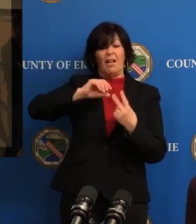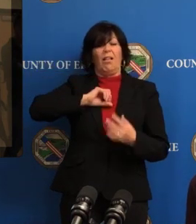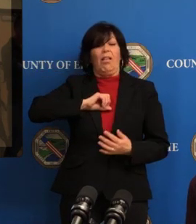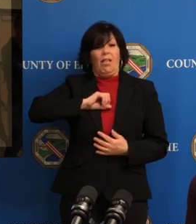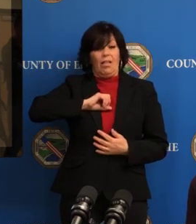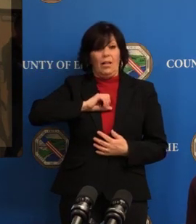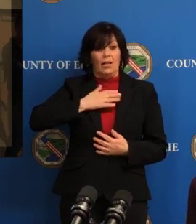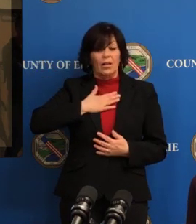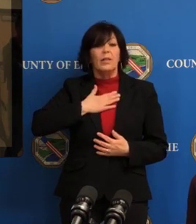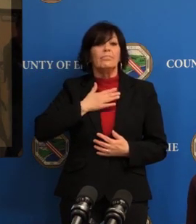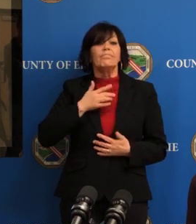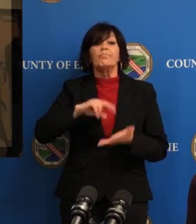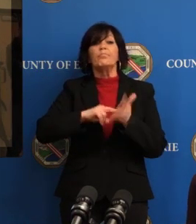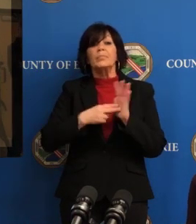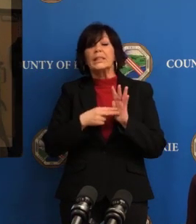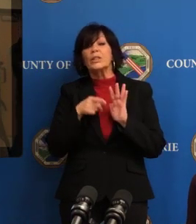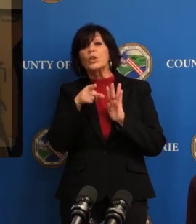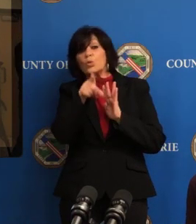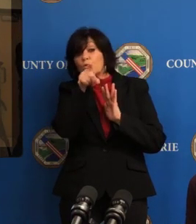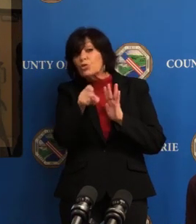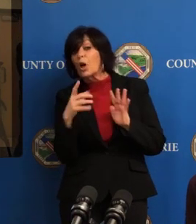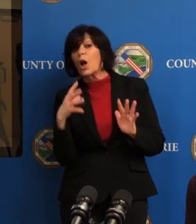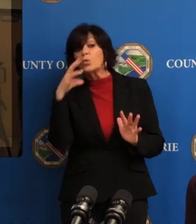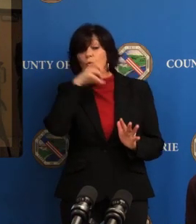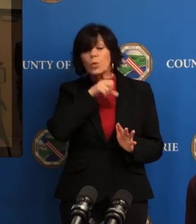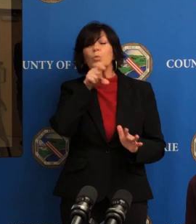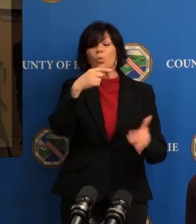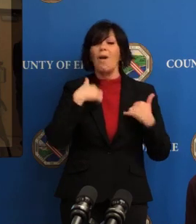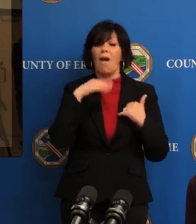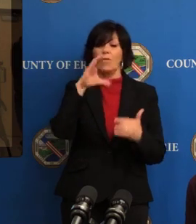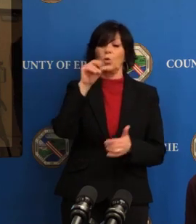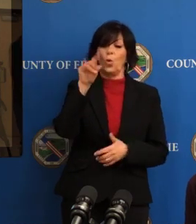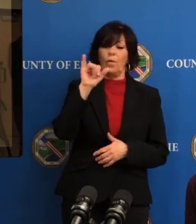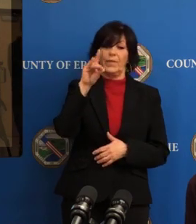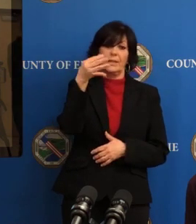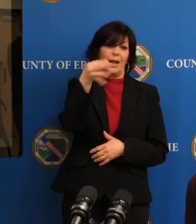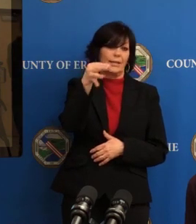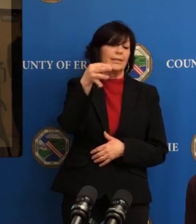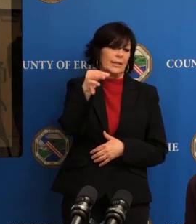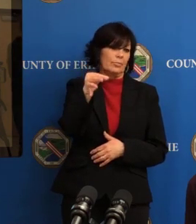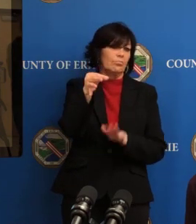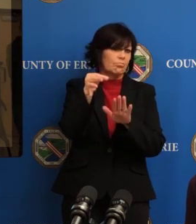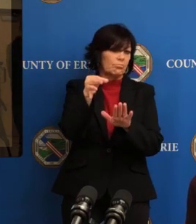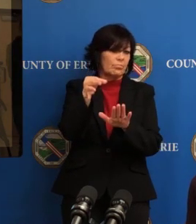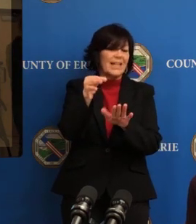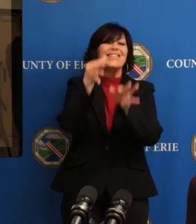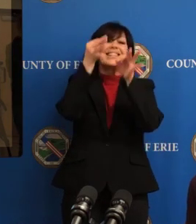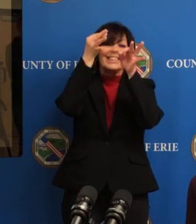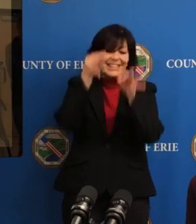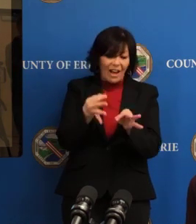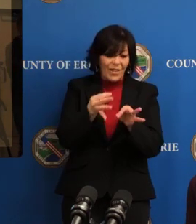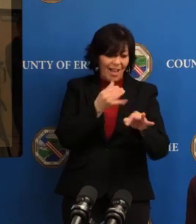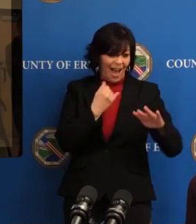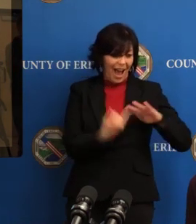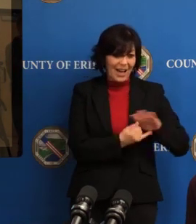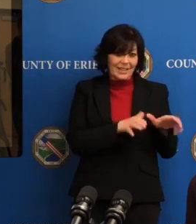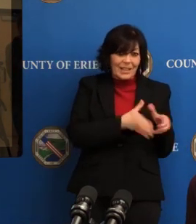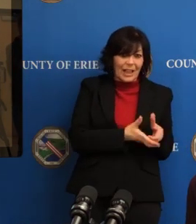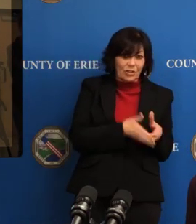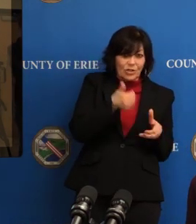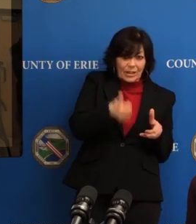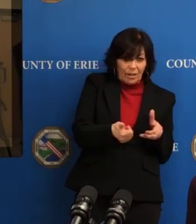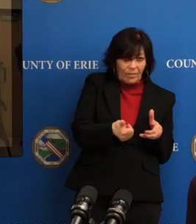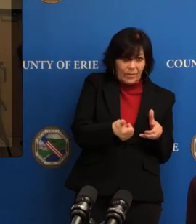illness, that means that you should assume that you have COVID-19, and then you should definitely isolate yourself